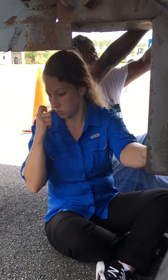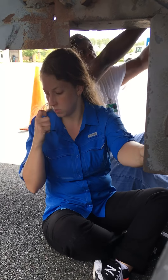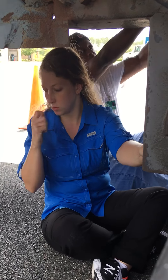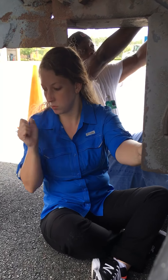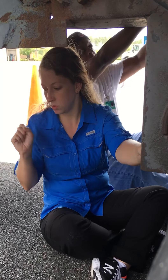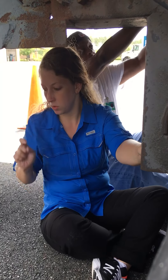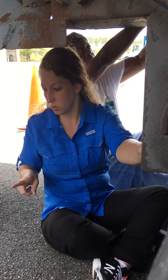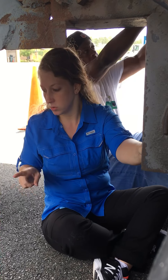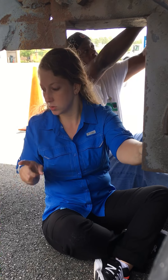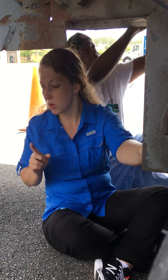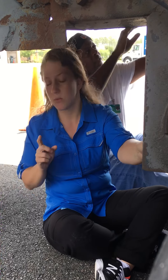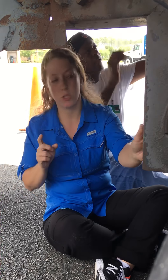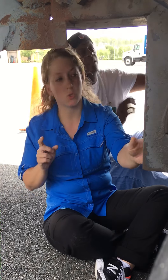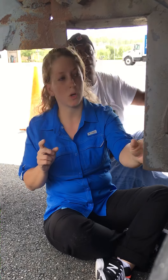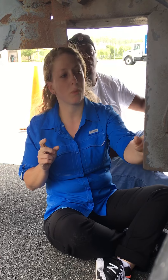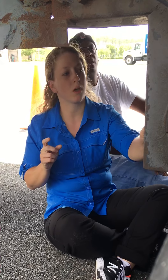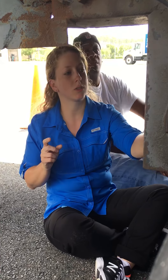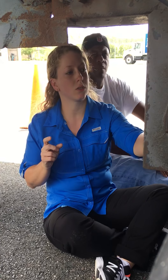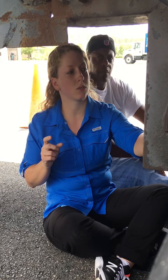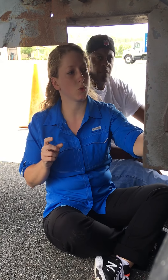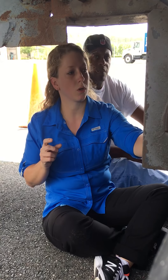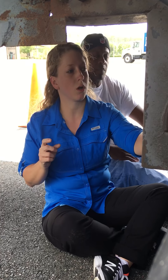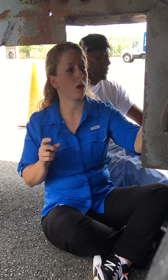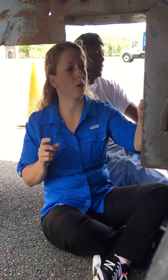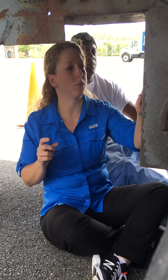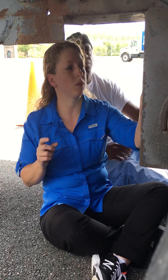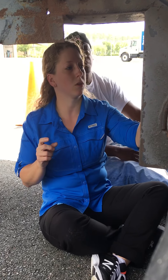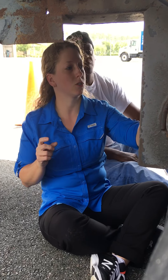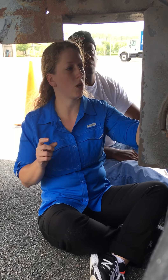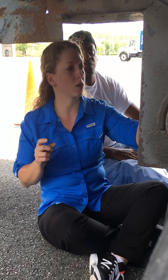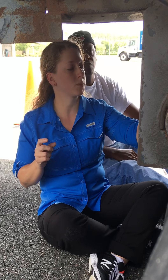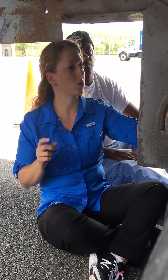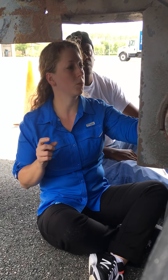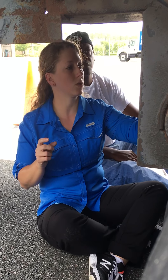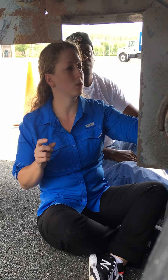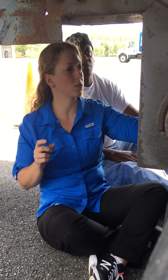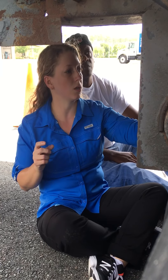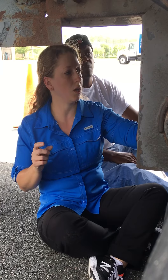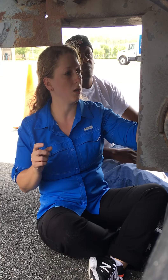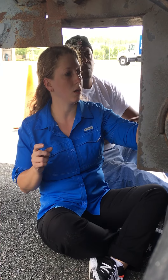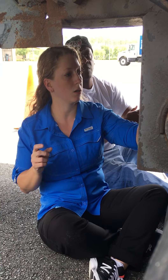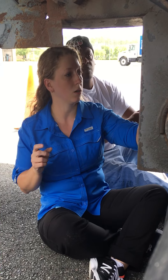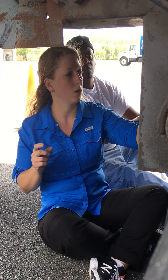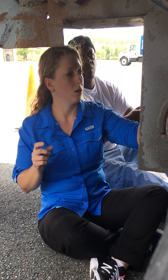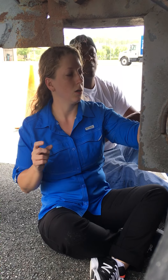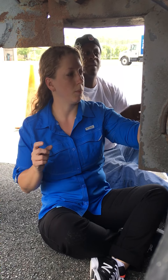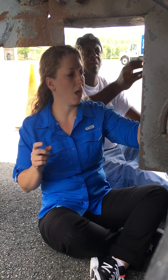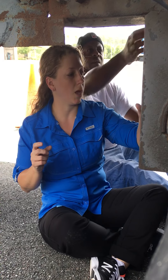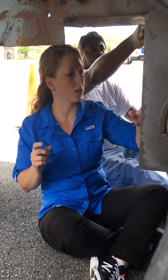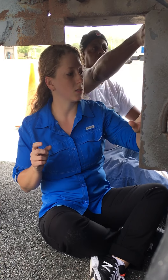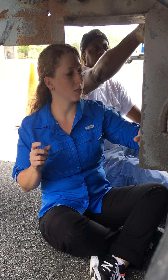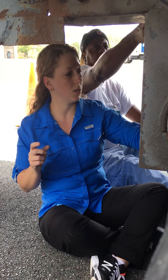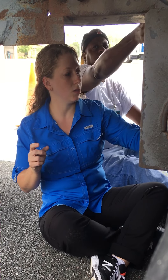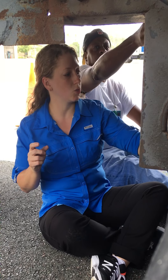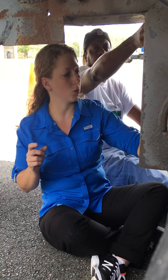mug to get that pin. for the torque box, the torque arm, the shock absorbers, the air But then again, the way bags, it's built and the up. dual